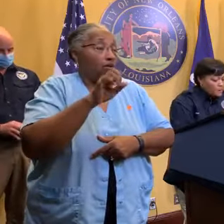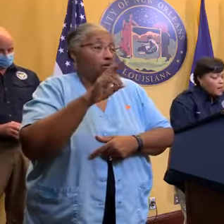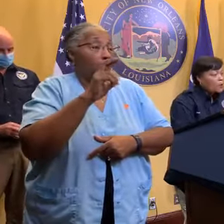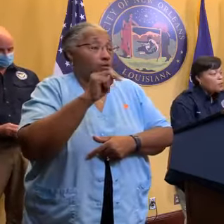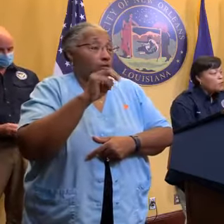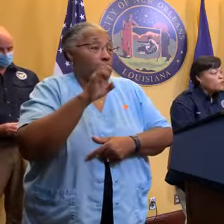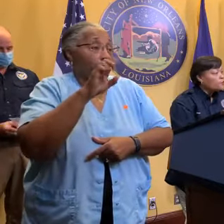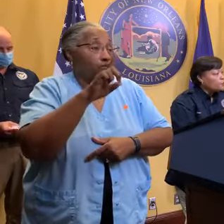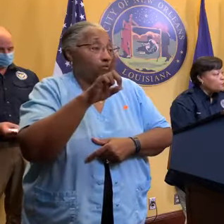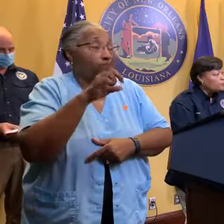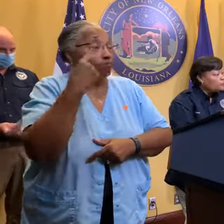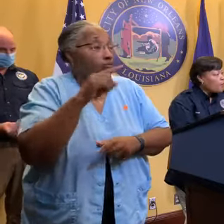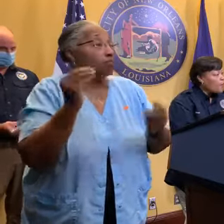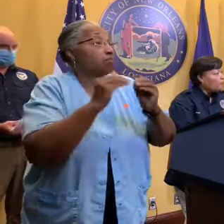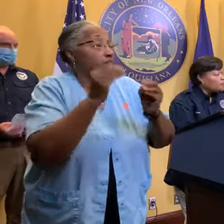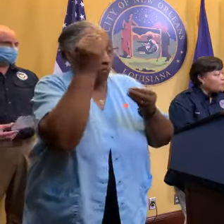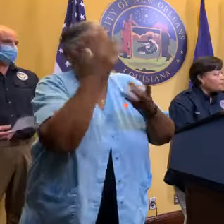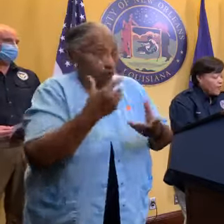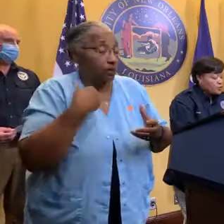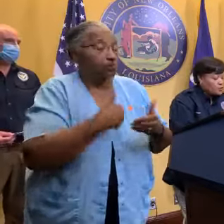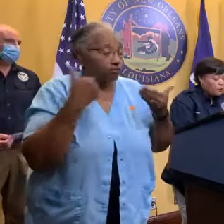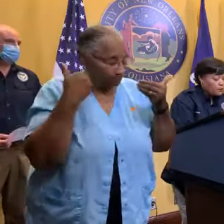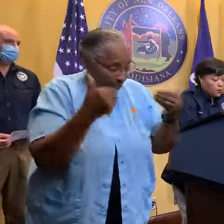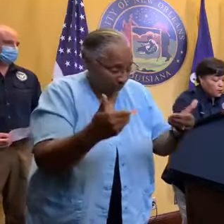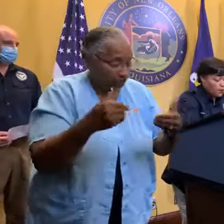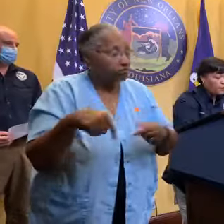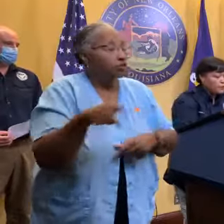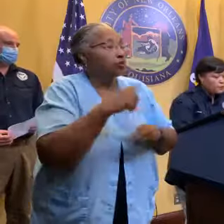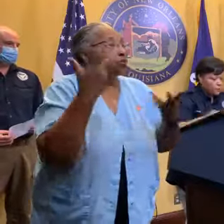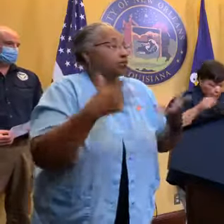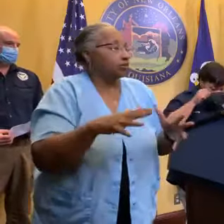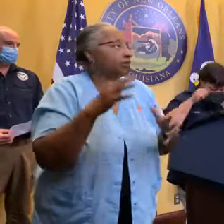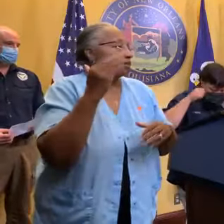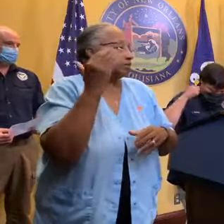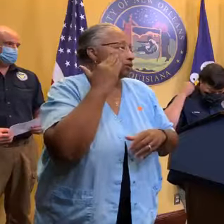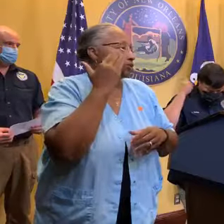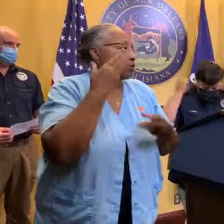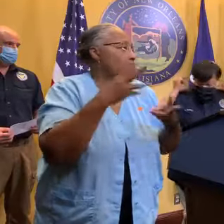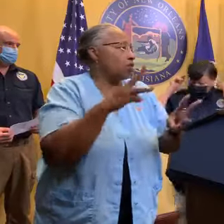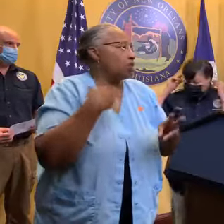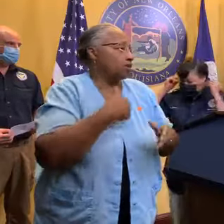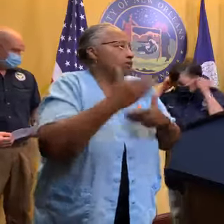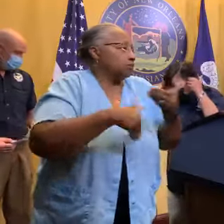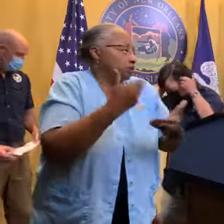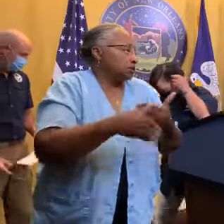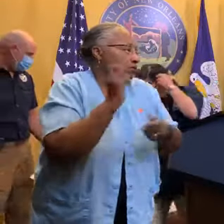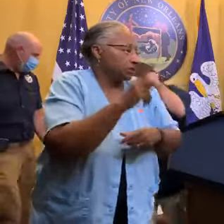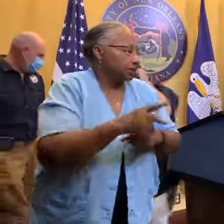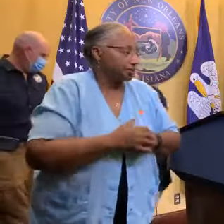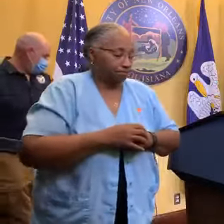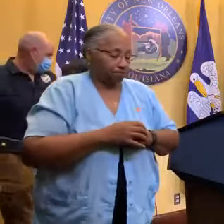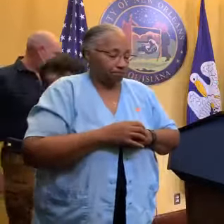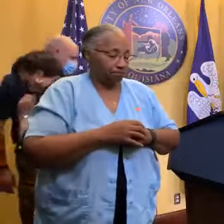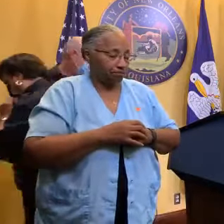more, and we'll move through briefings as you all know that we do. So thank you again, and Colin.